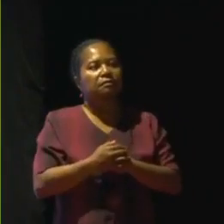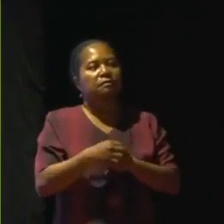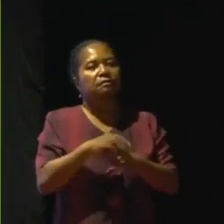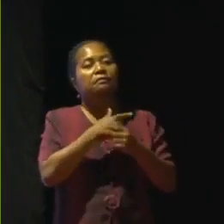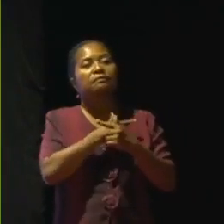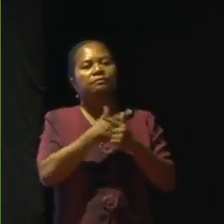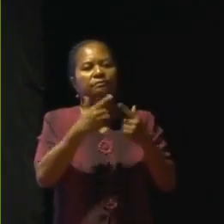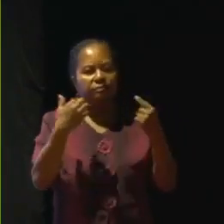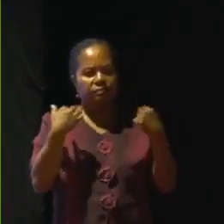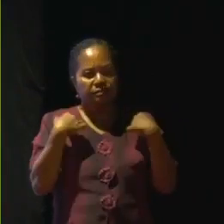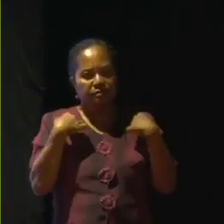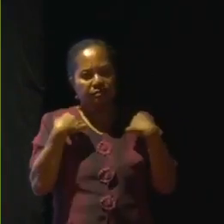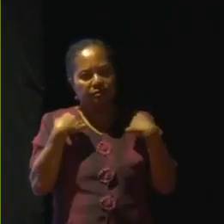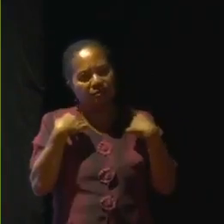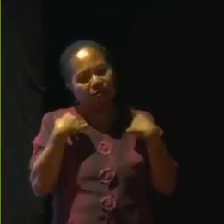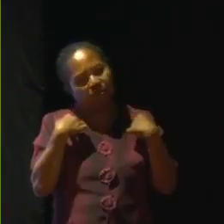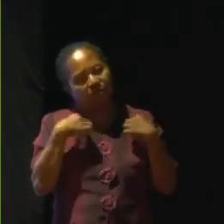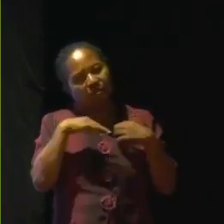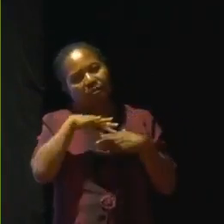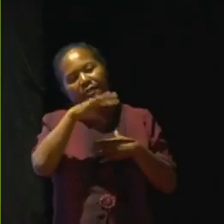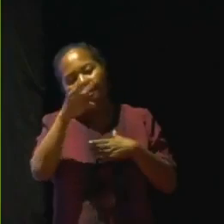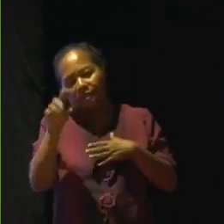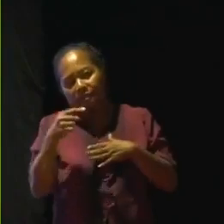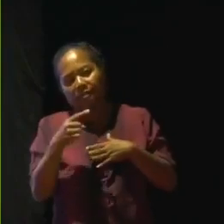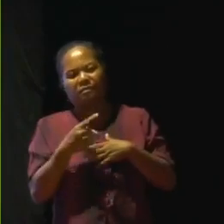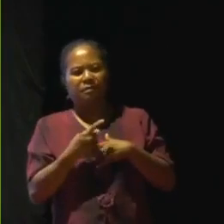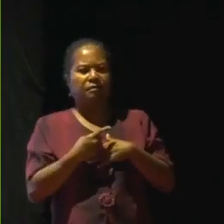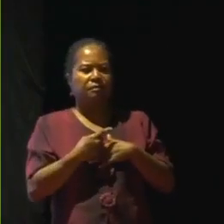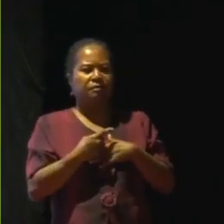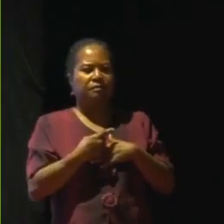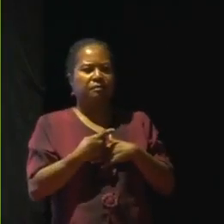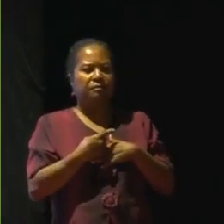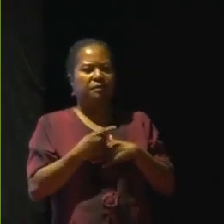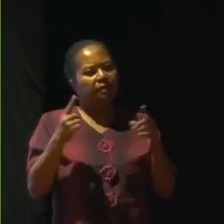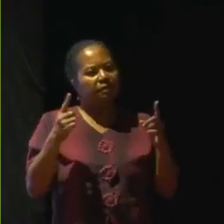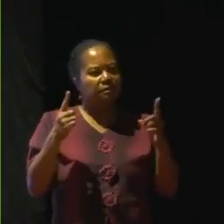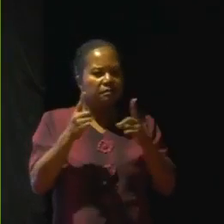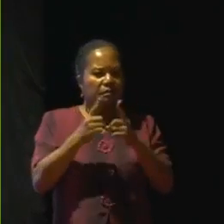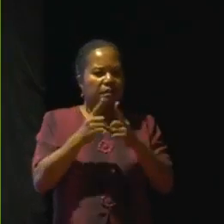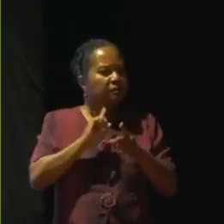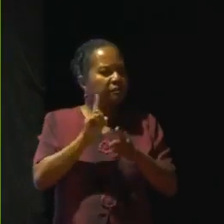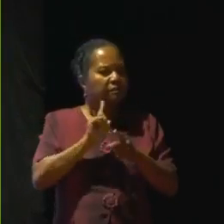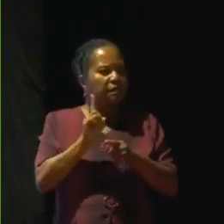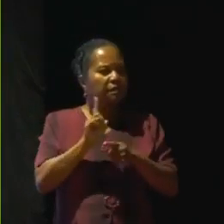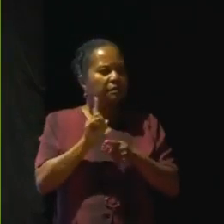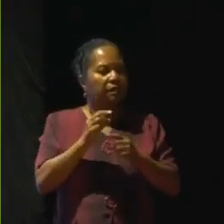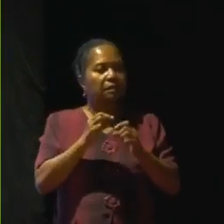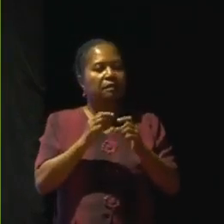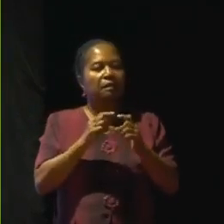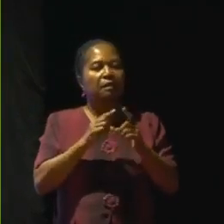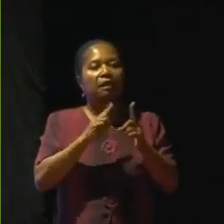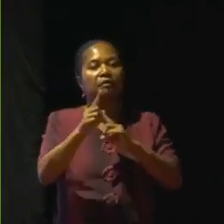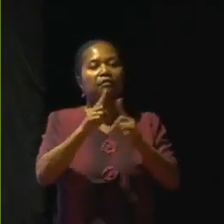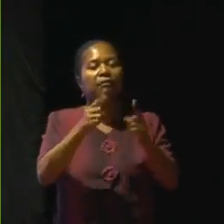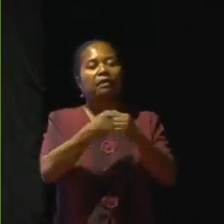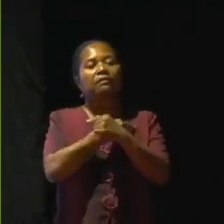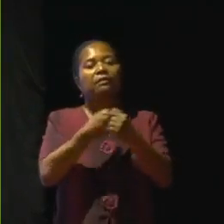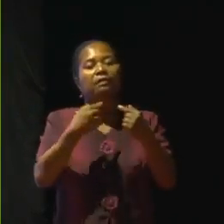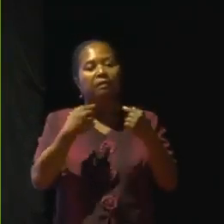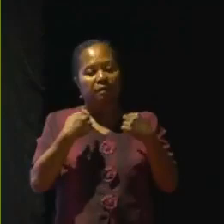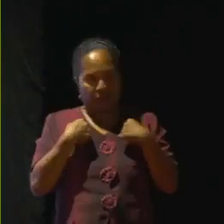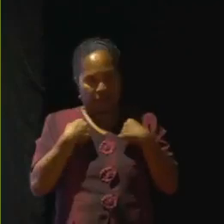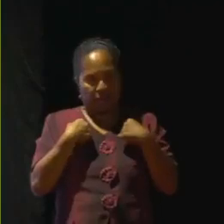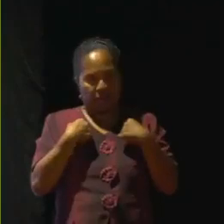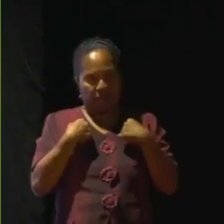we every single step of the way, the information that is put onto our platform, it is